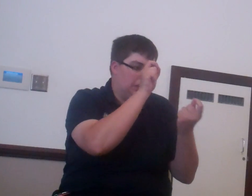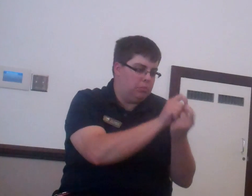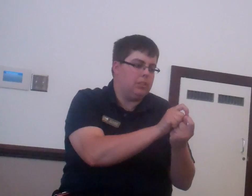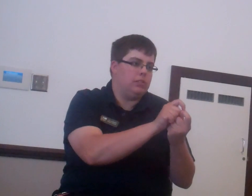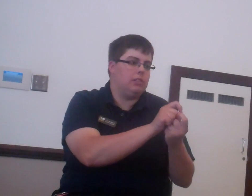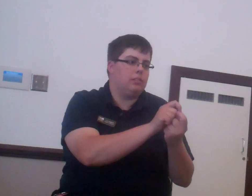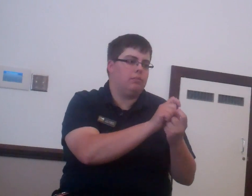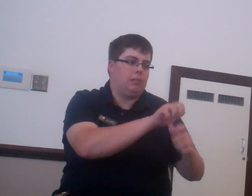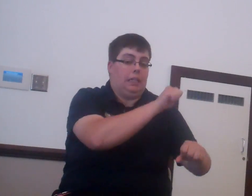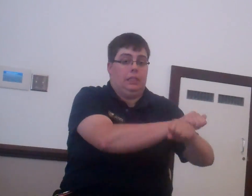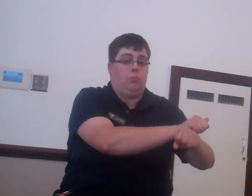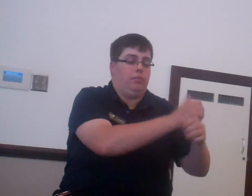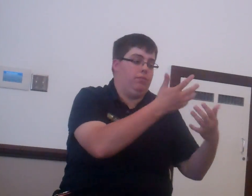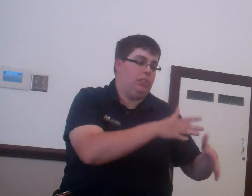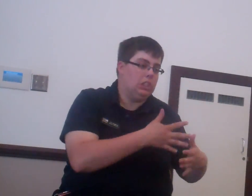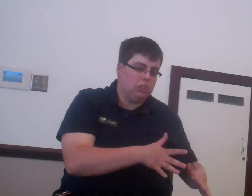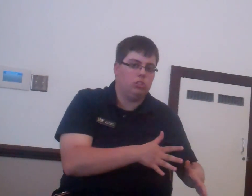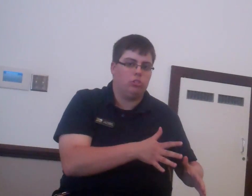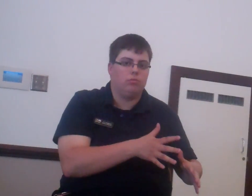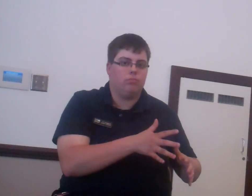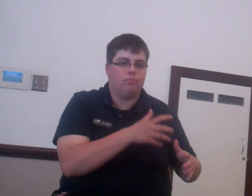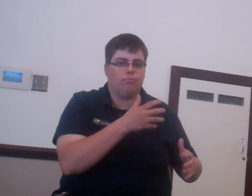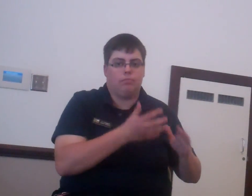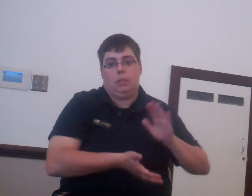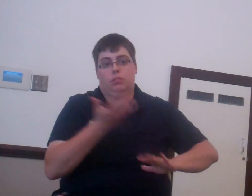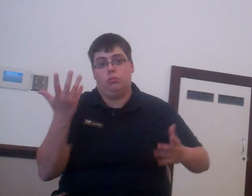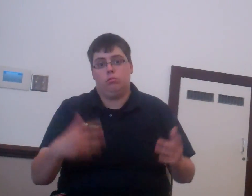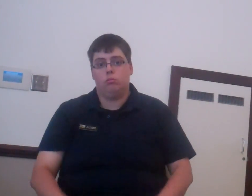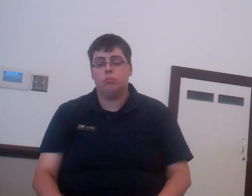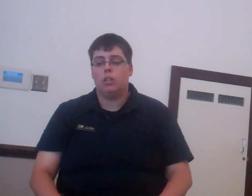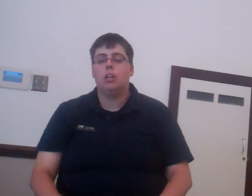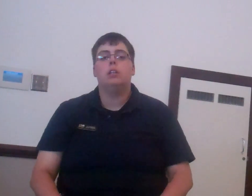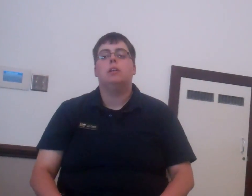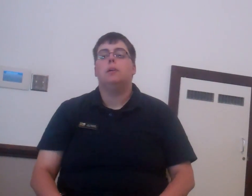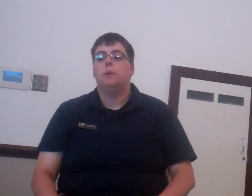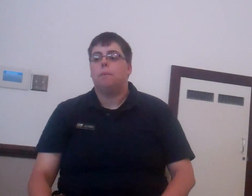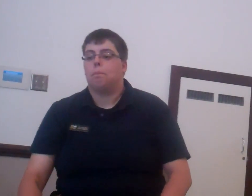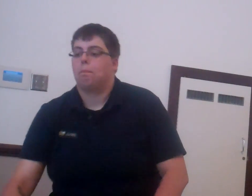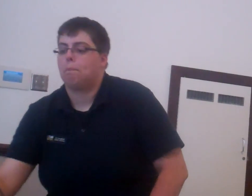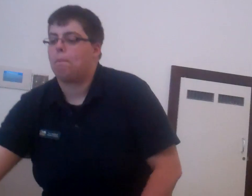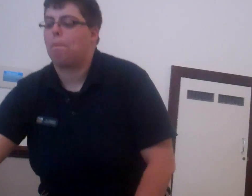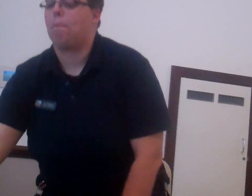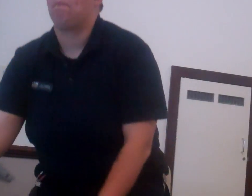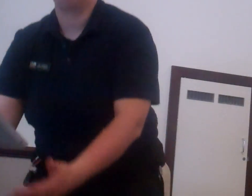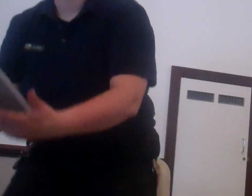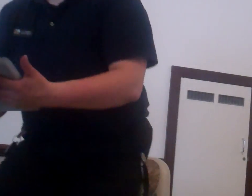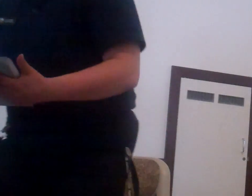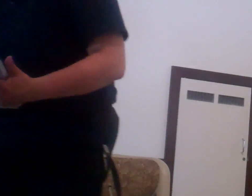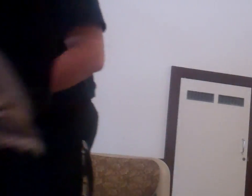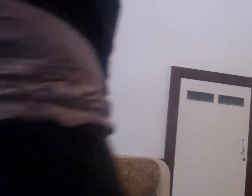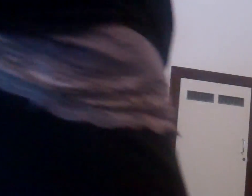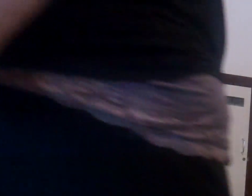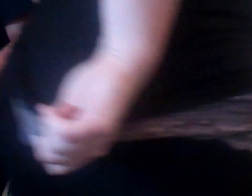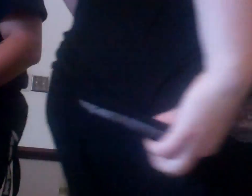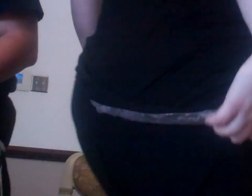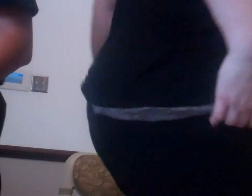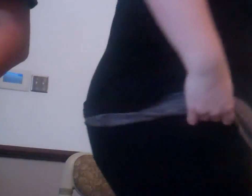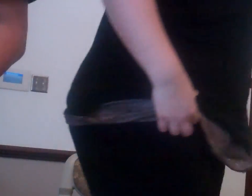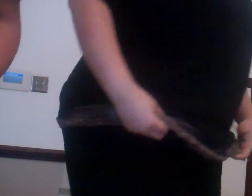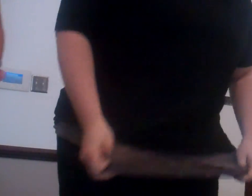Then a step up from information peers would be collegial peers. And collegial peers are sort of, I like to think of them as sort of